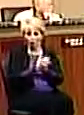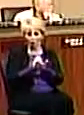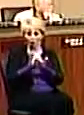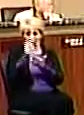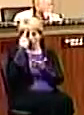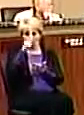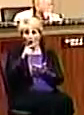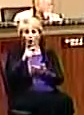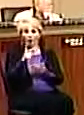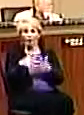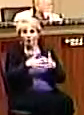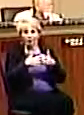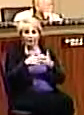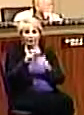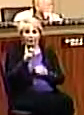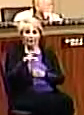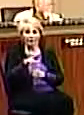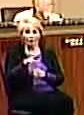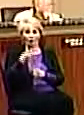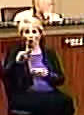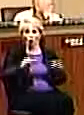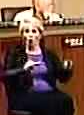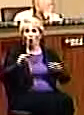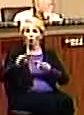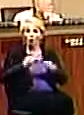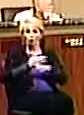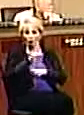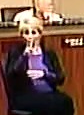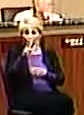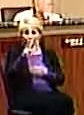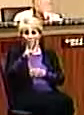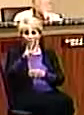for the American Cancer Society and hosts over